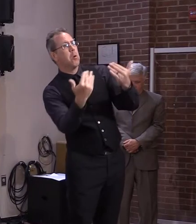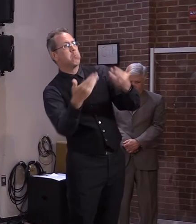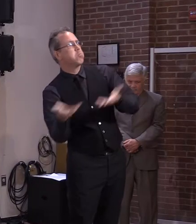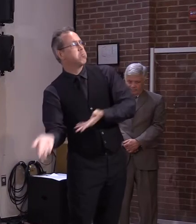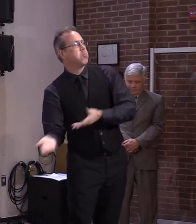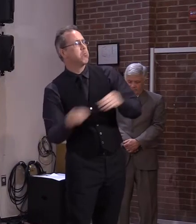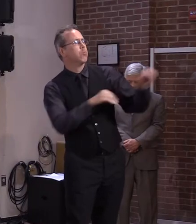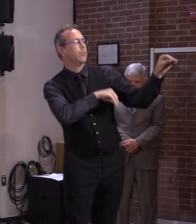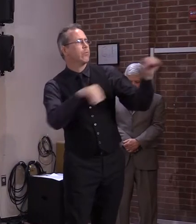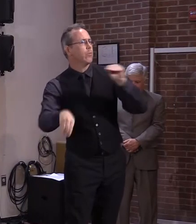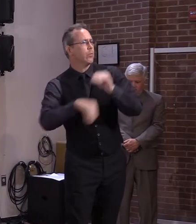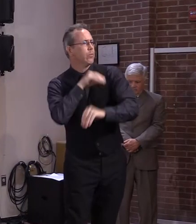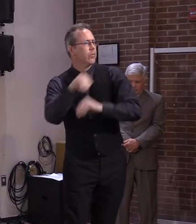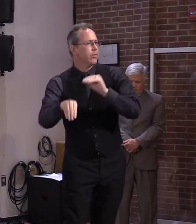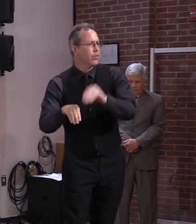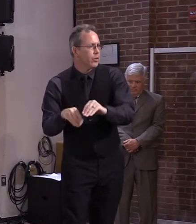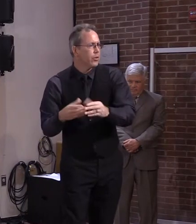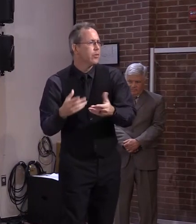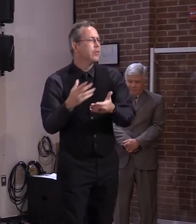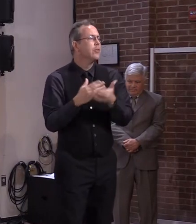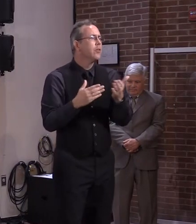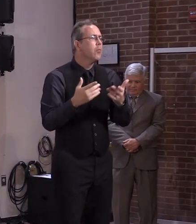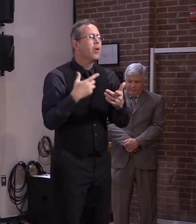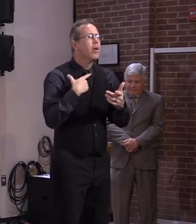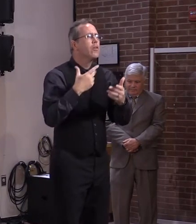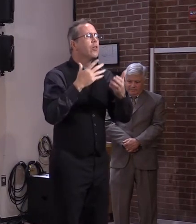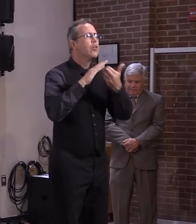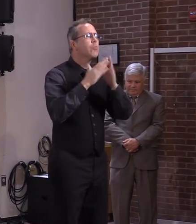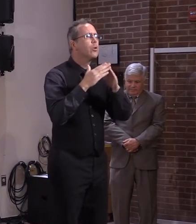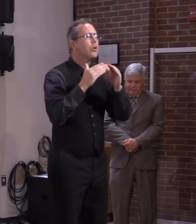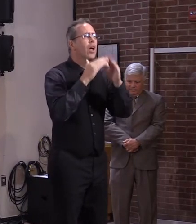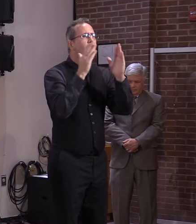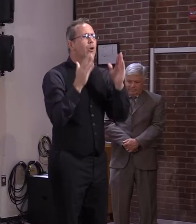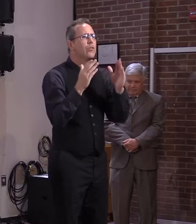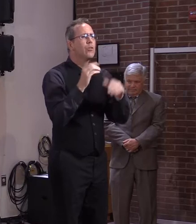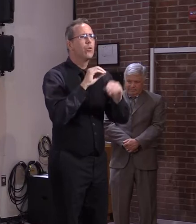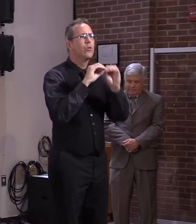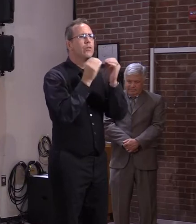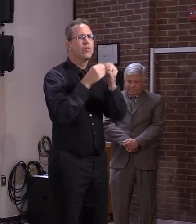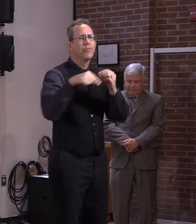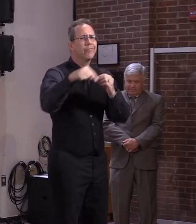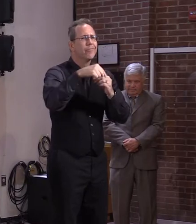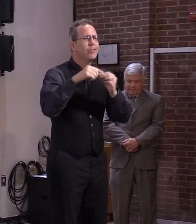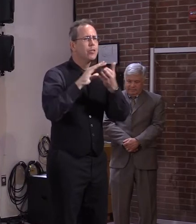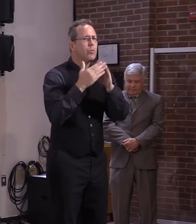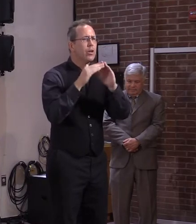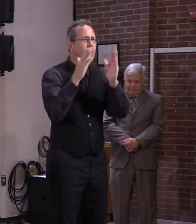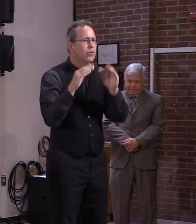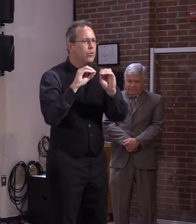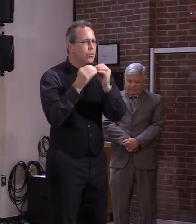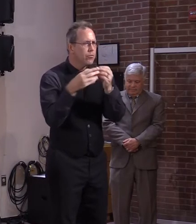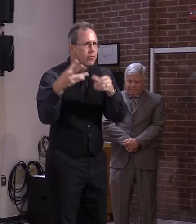housing partners, to make sure if we have someone needing housing in an area where we have no capacity, that we're able to